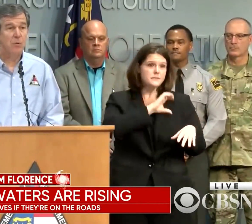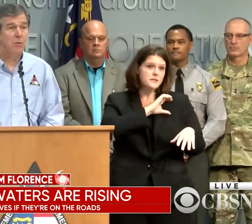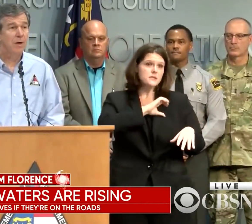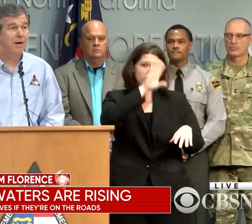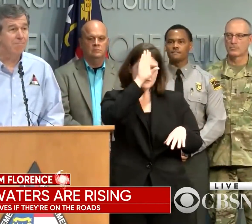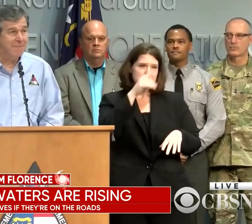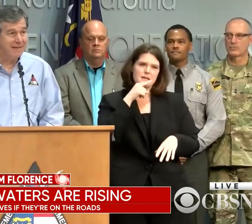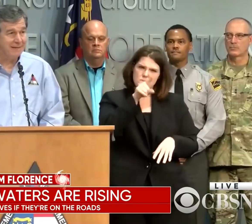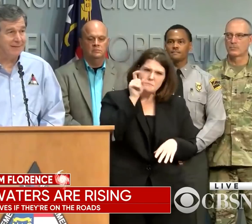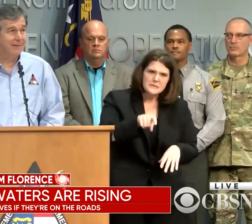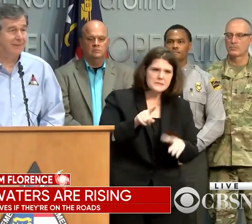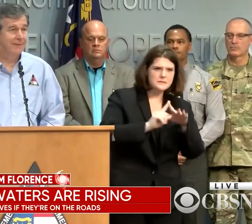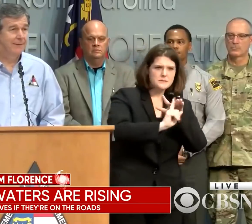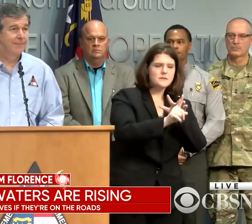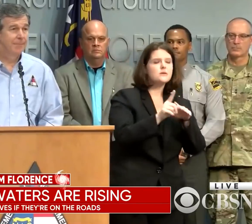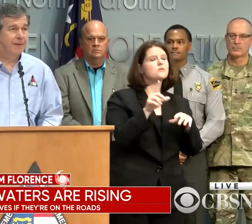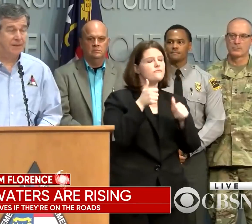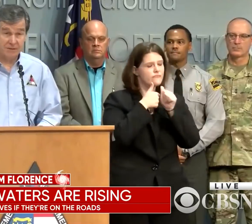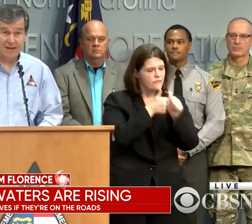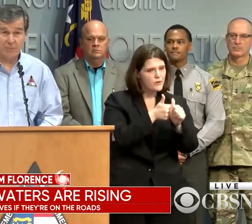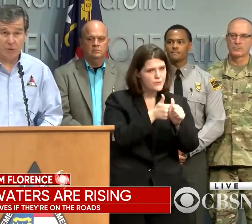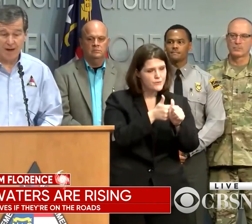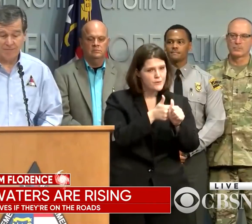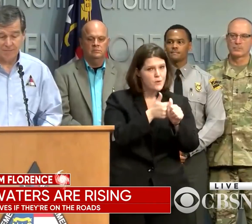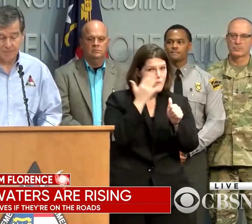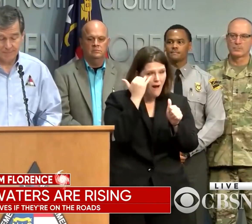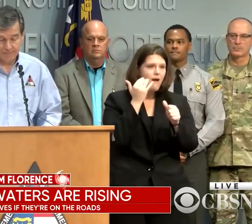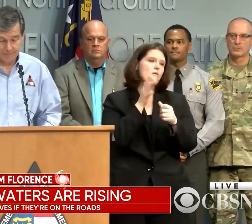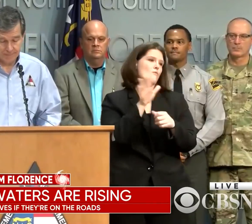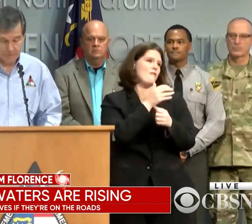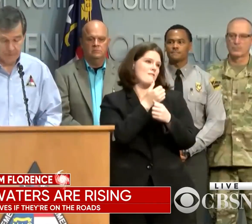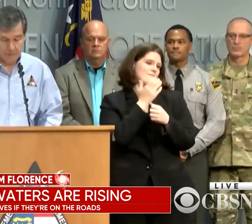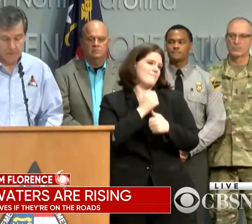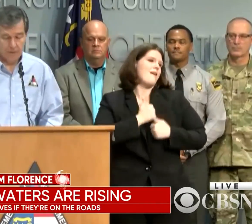do so immediately. It could save your life.